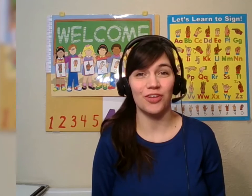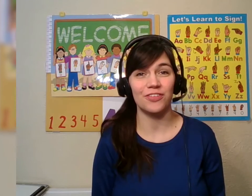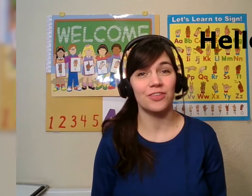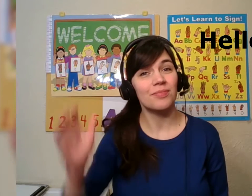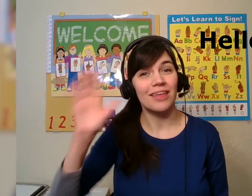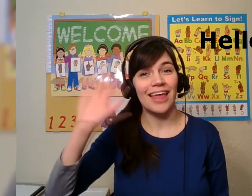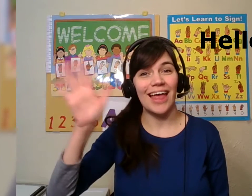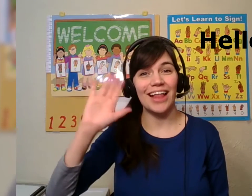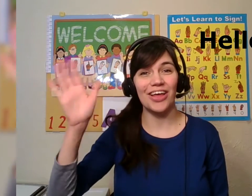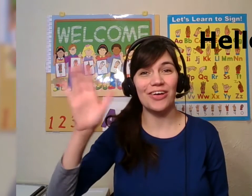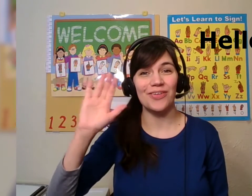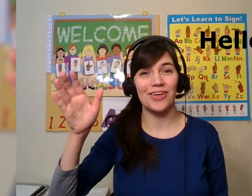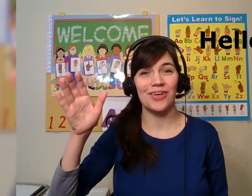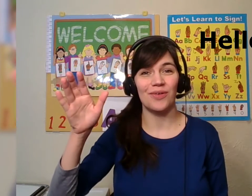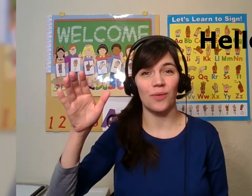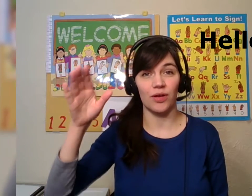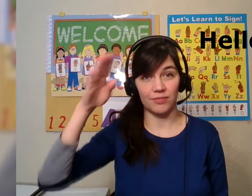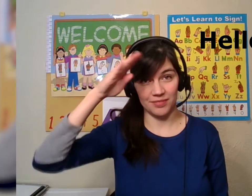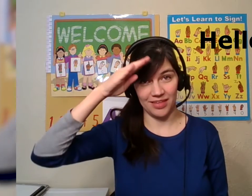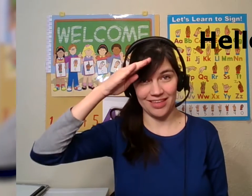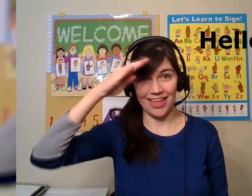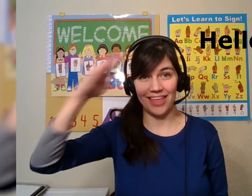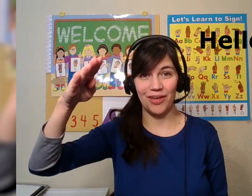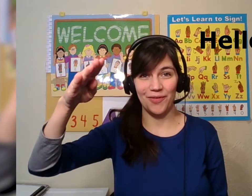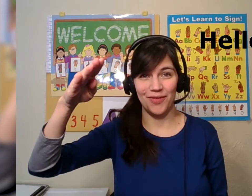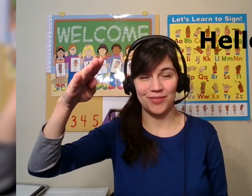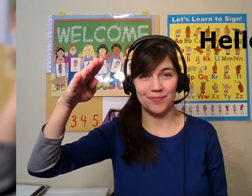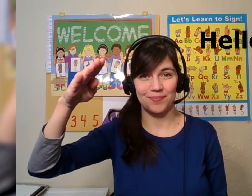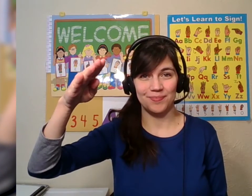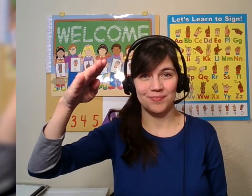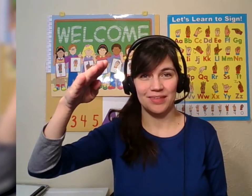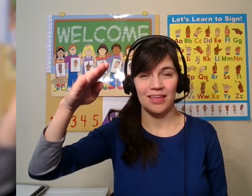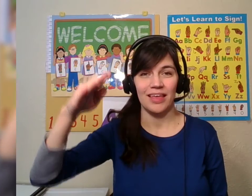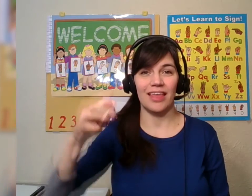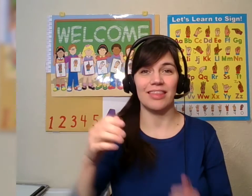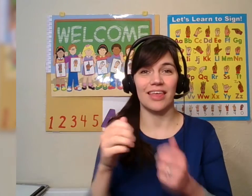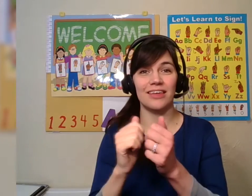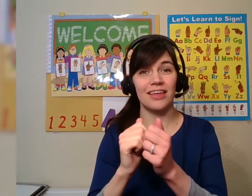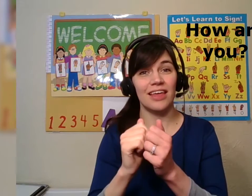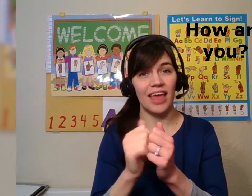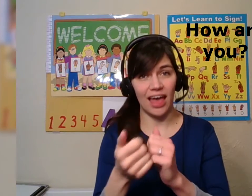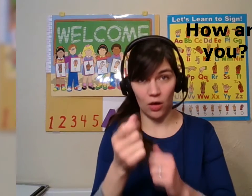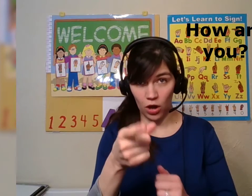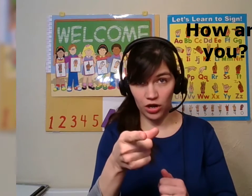First, hello or hello. And then, how are